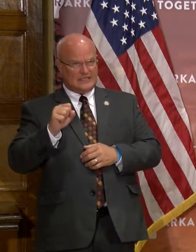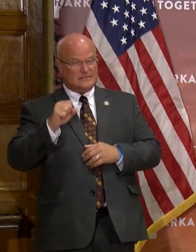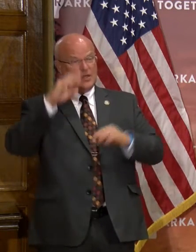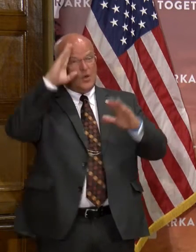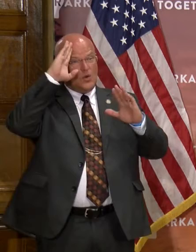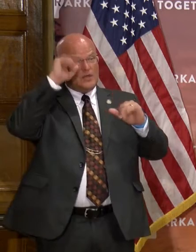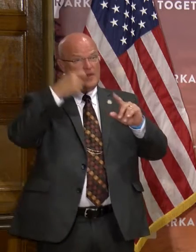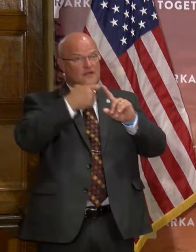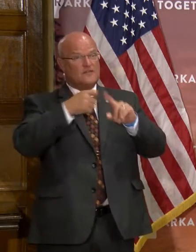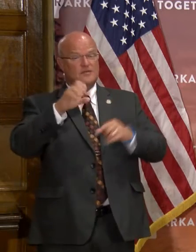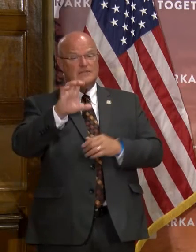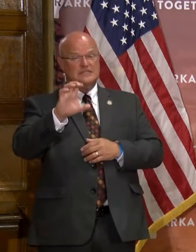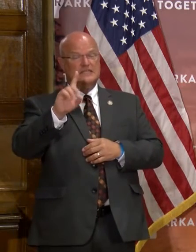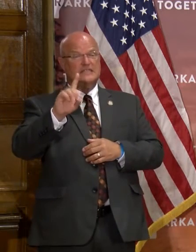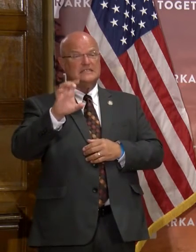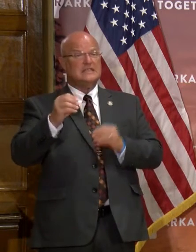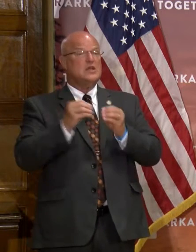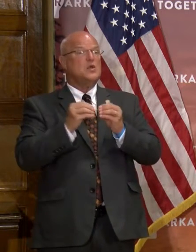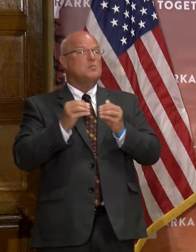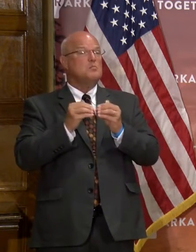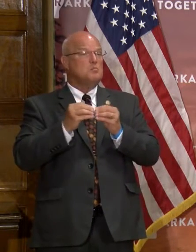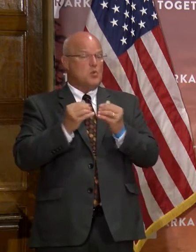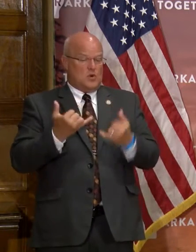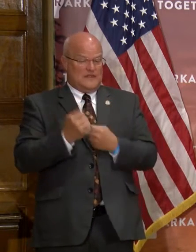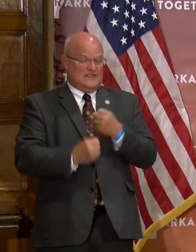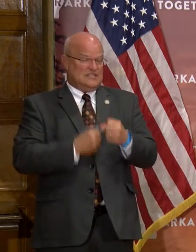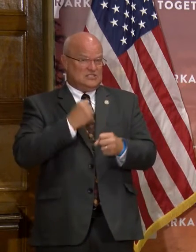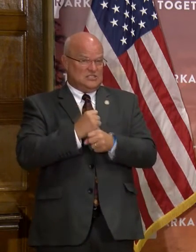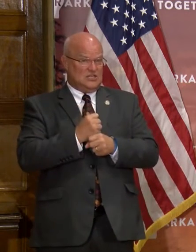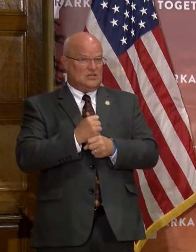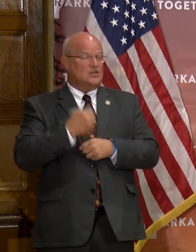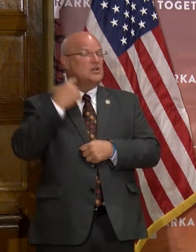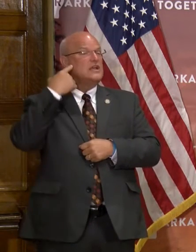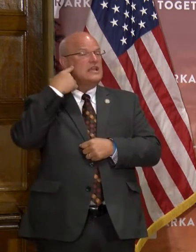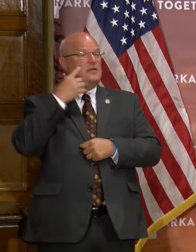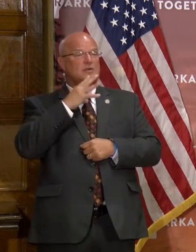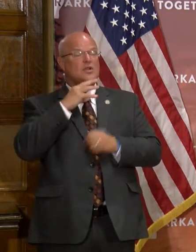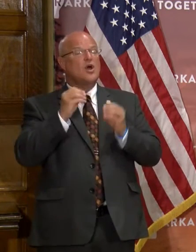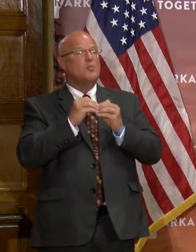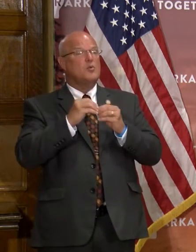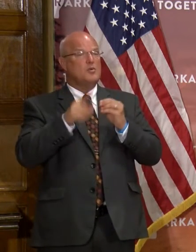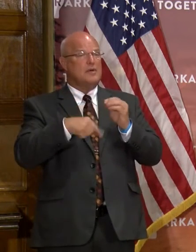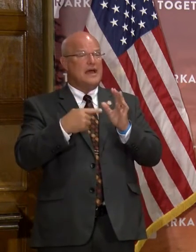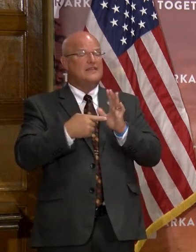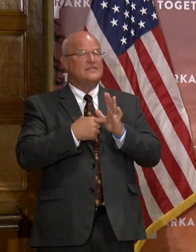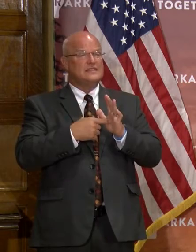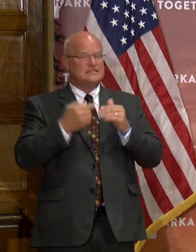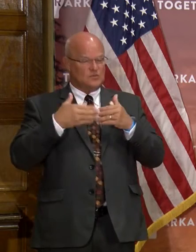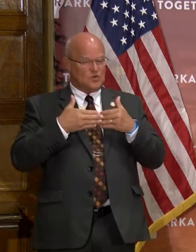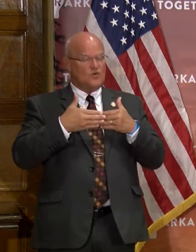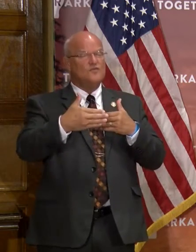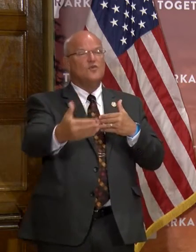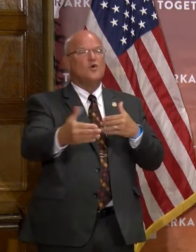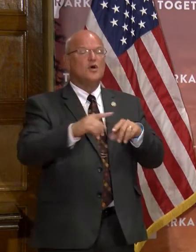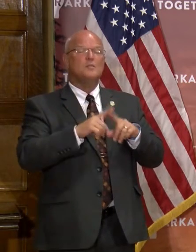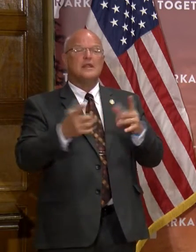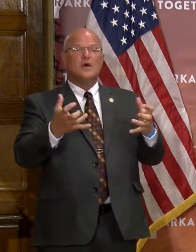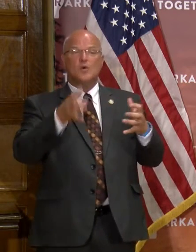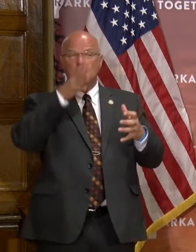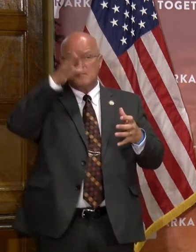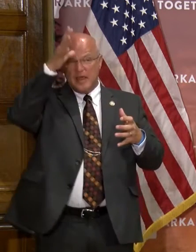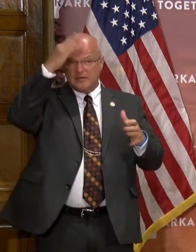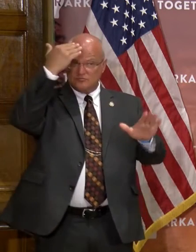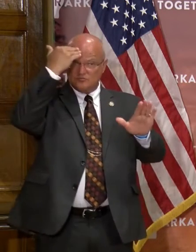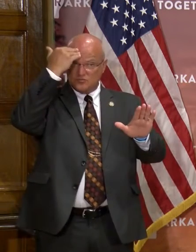expect from the CDC to see more cases of this year. You'll hear me talking more about this as we go forward, but I want parents